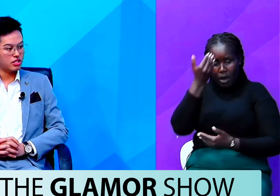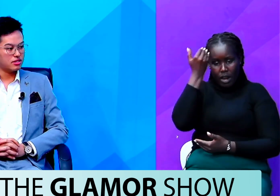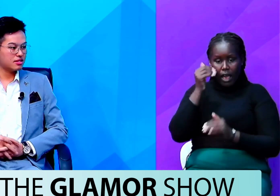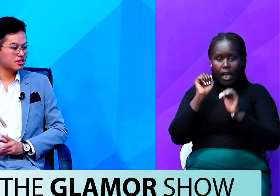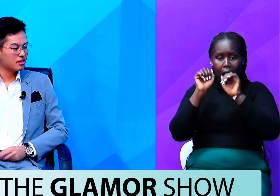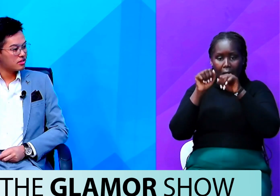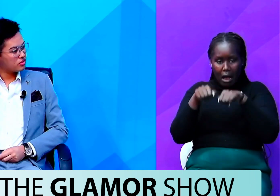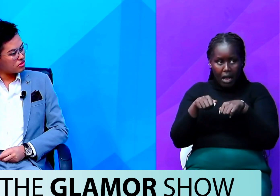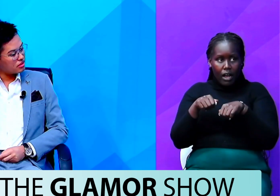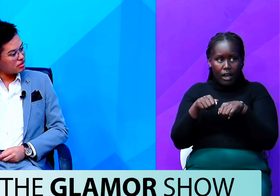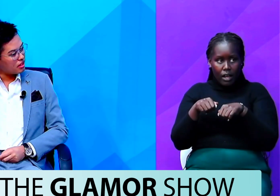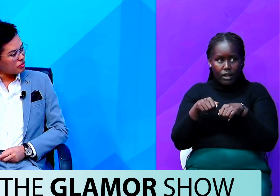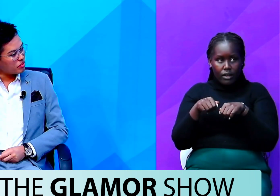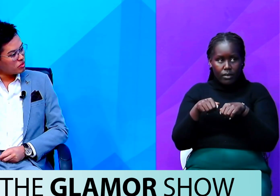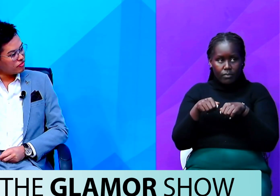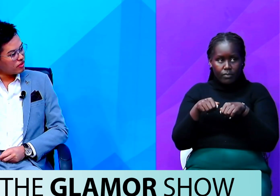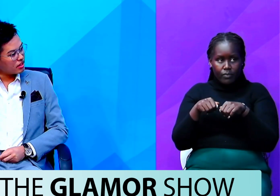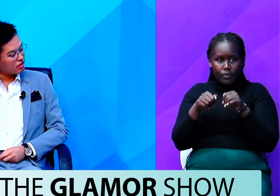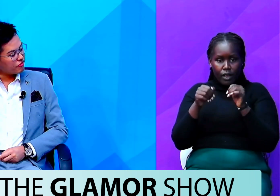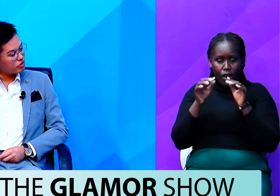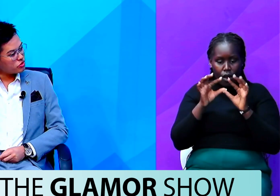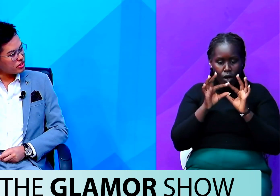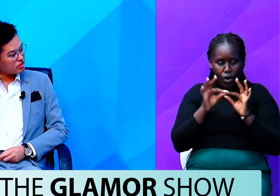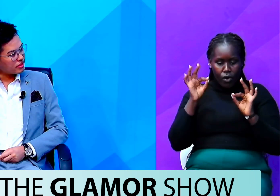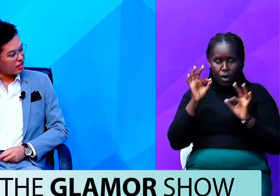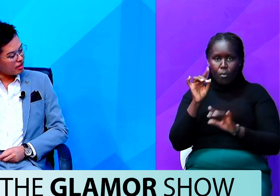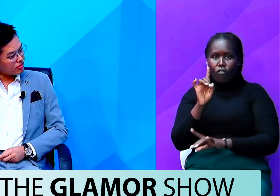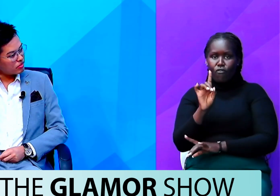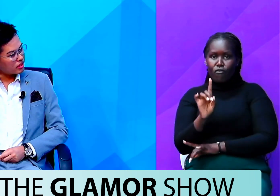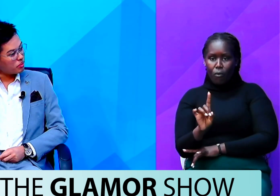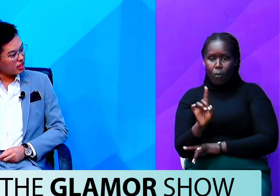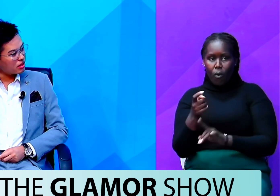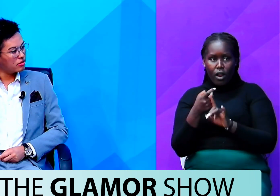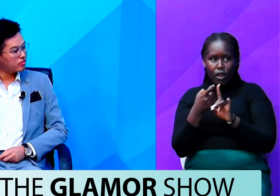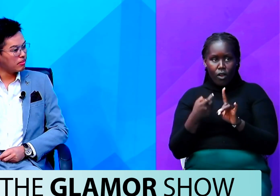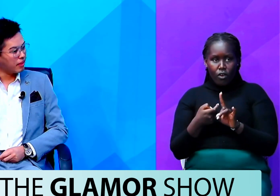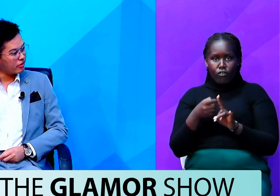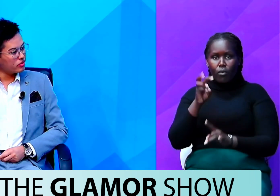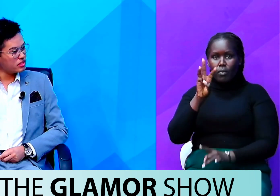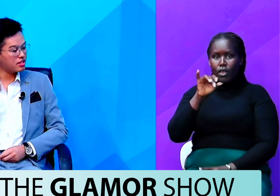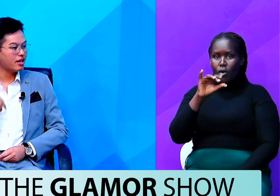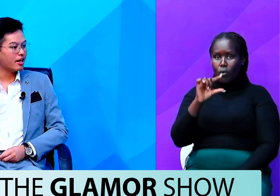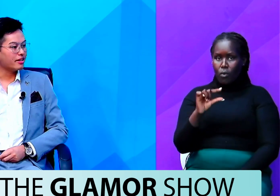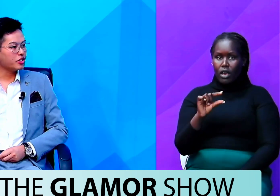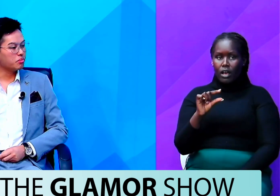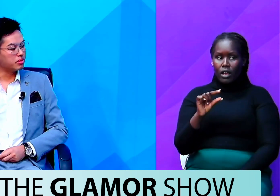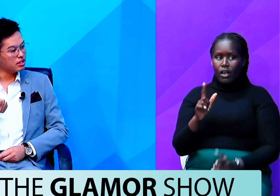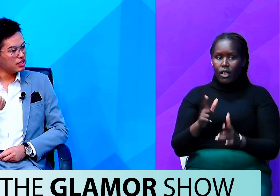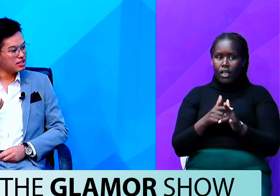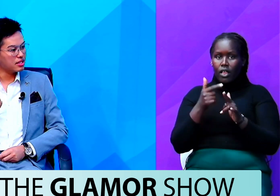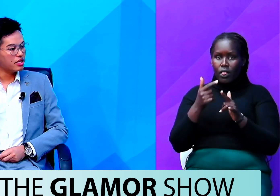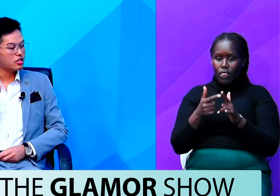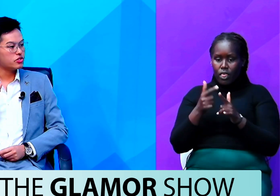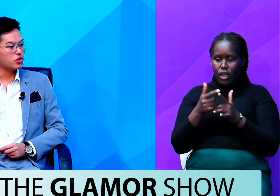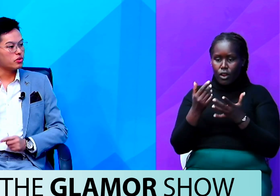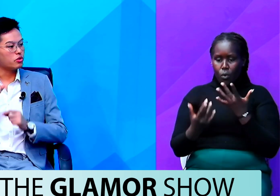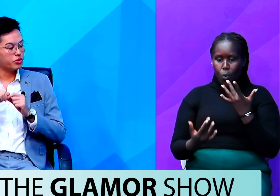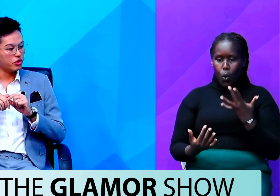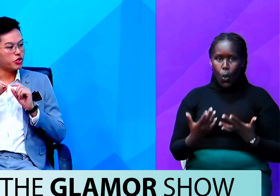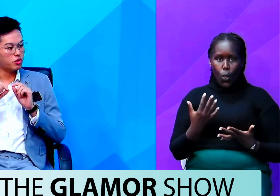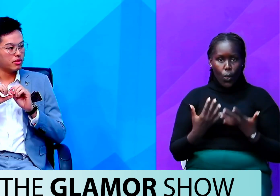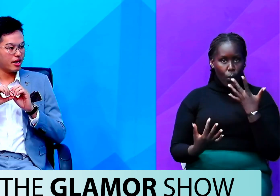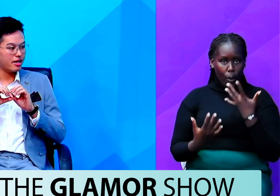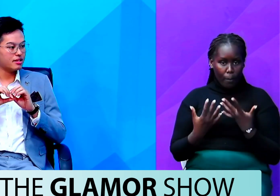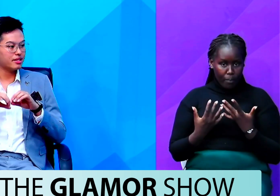simply just remove a few strands of the hair from the wig or from the bundles, and then you burn it. So